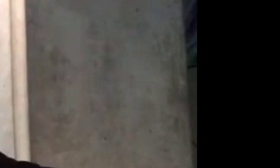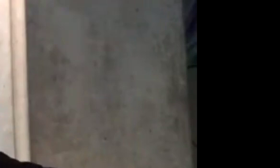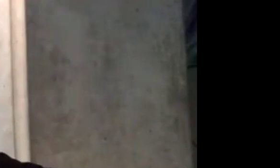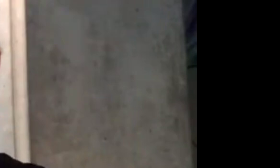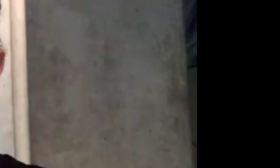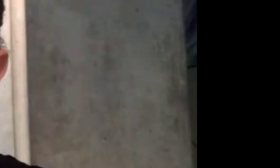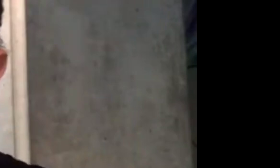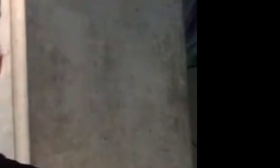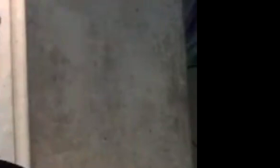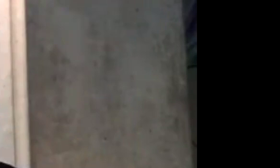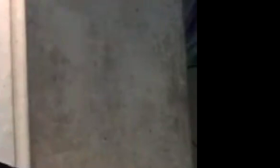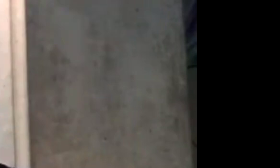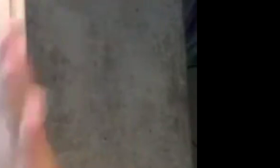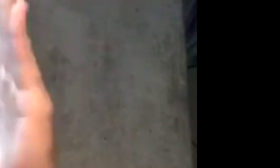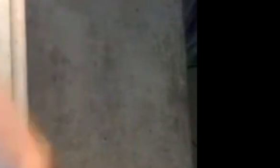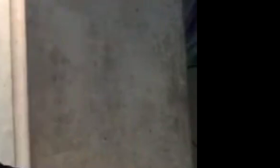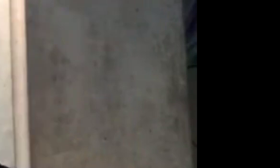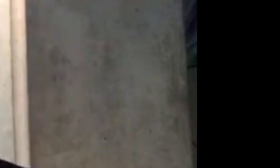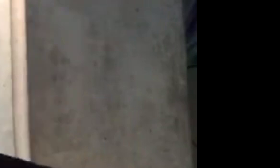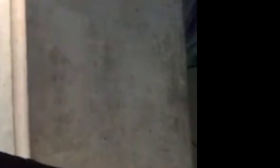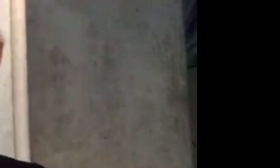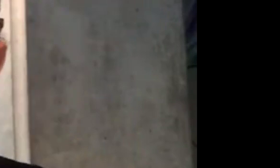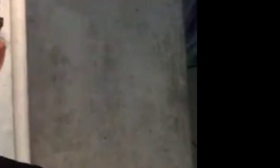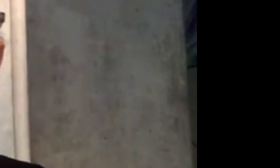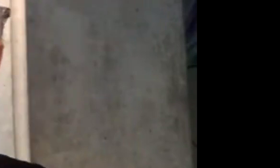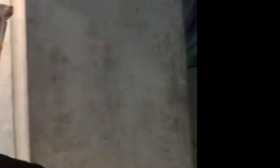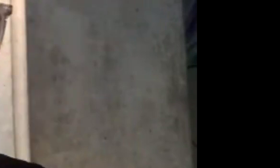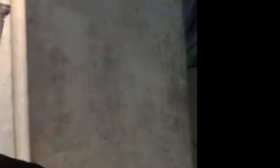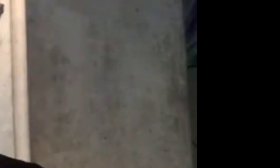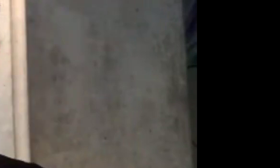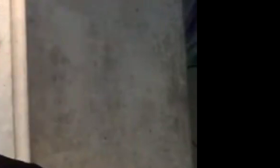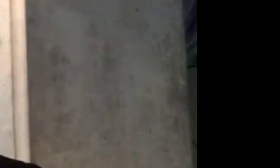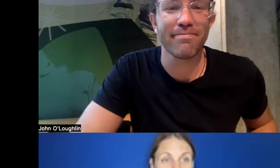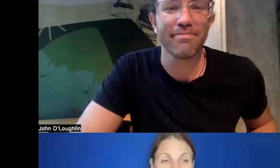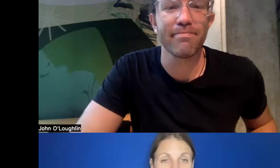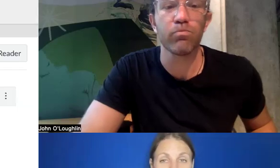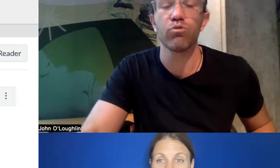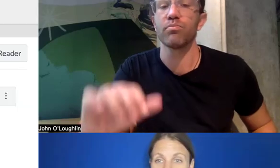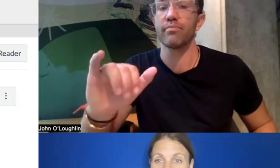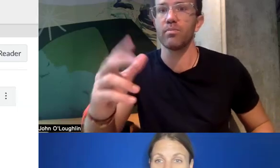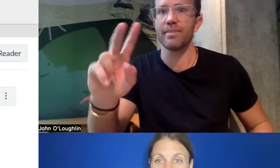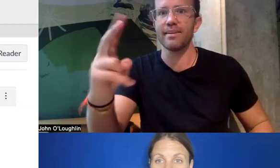things and give you feedback on them. So make sure to pay attention.